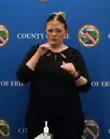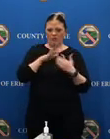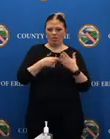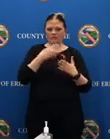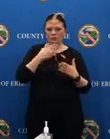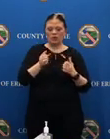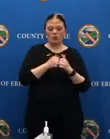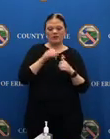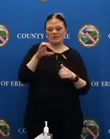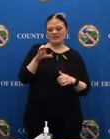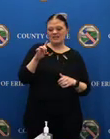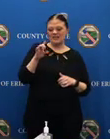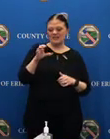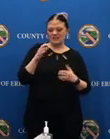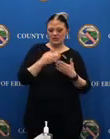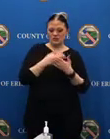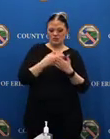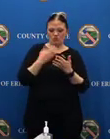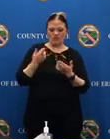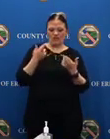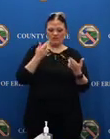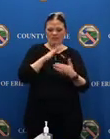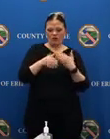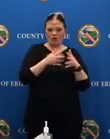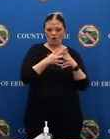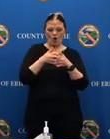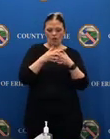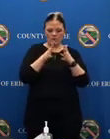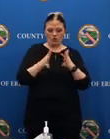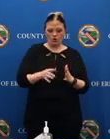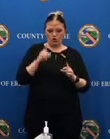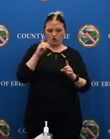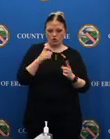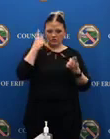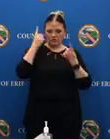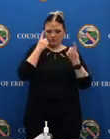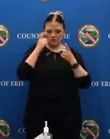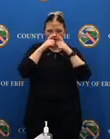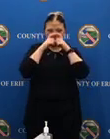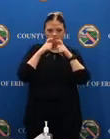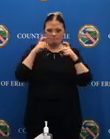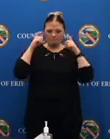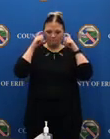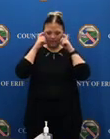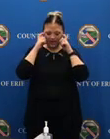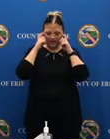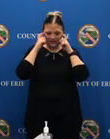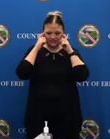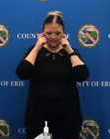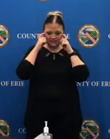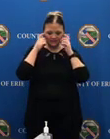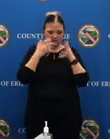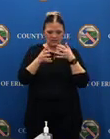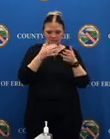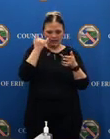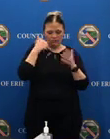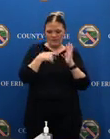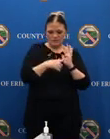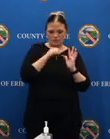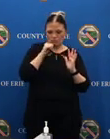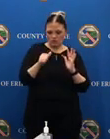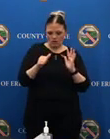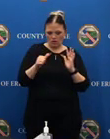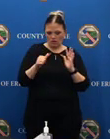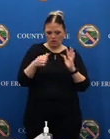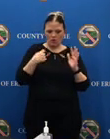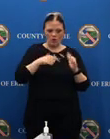With the CDC's new recommendations that all Americans should be, considering wearing masks at this point, even those without symptoms,